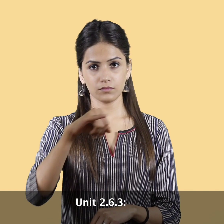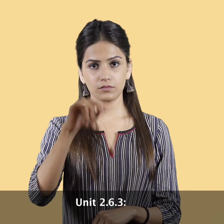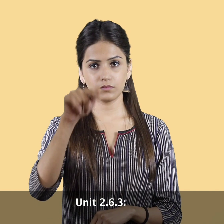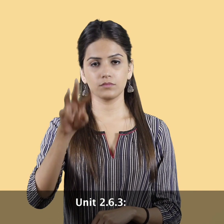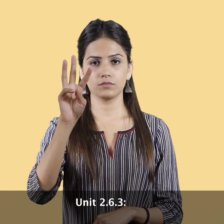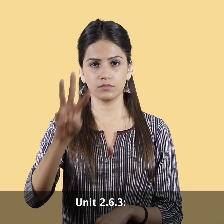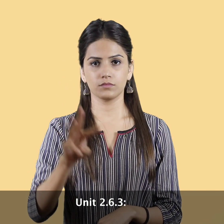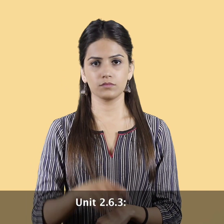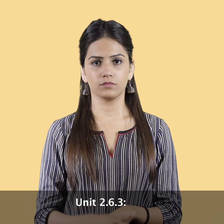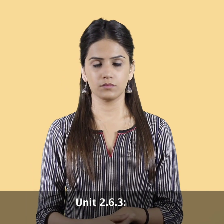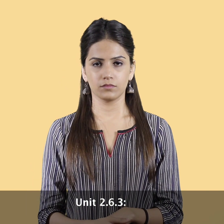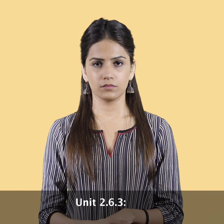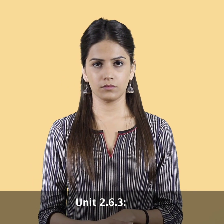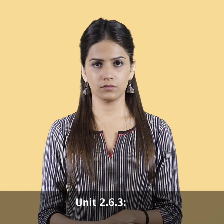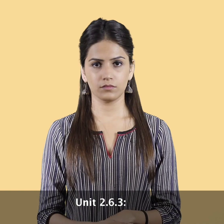Unit 2.6.3.